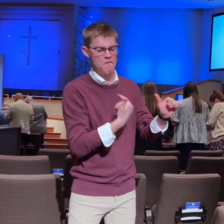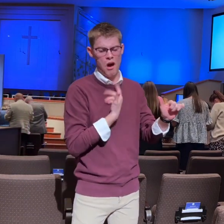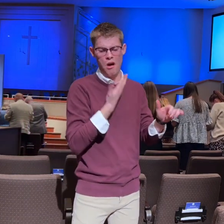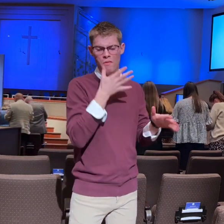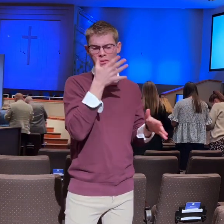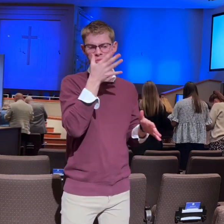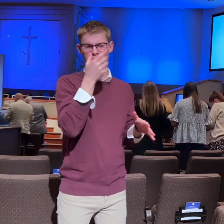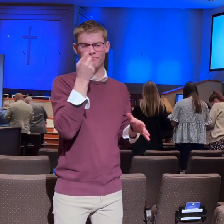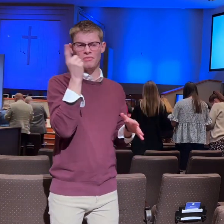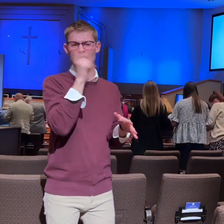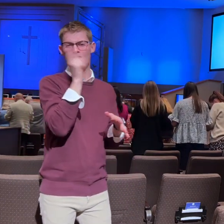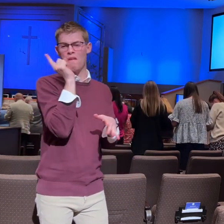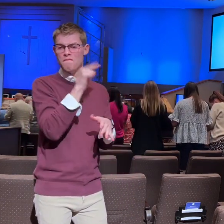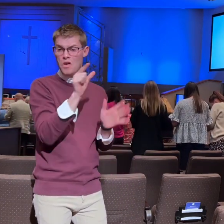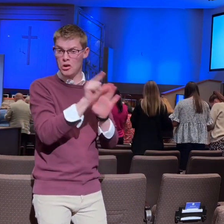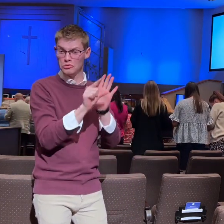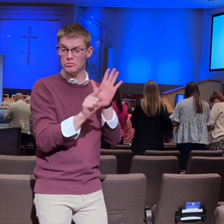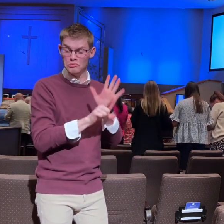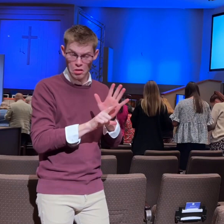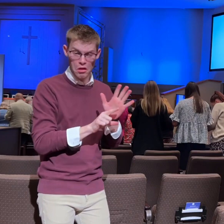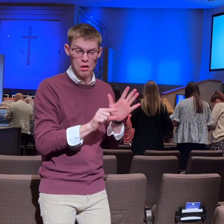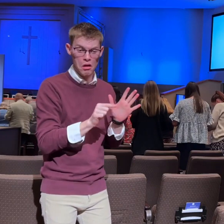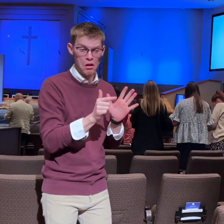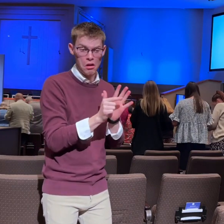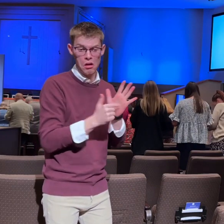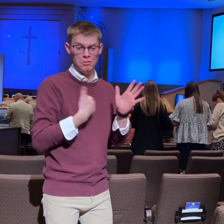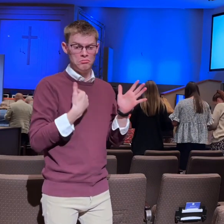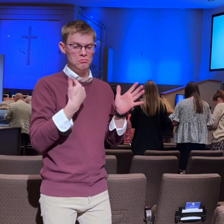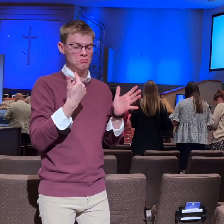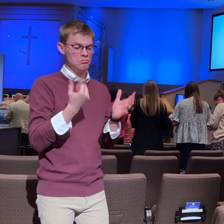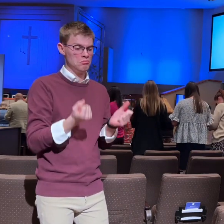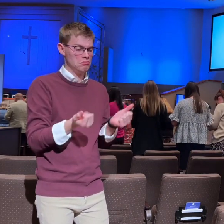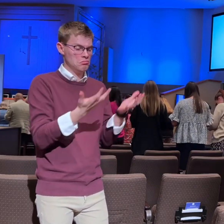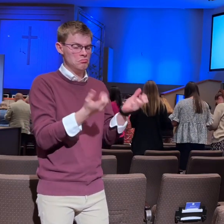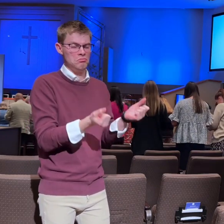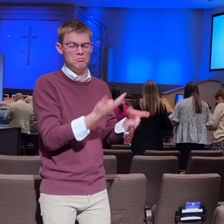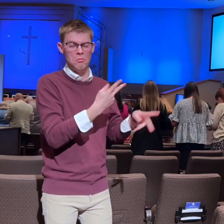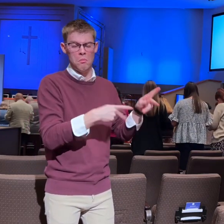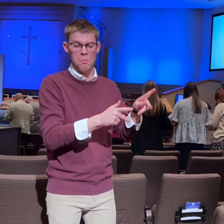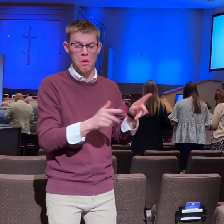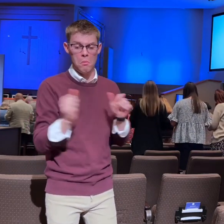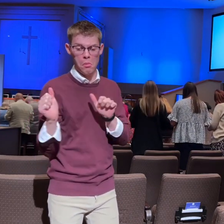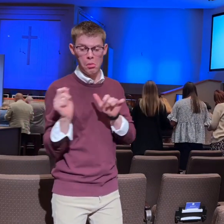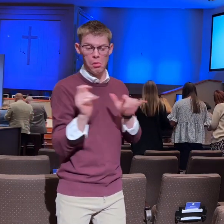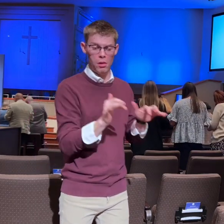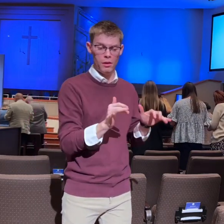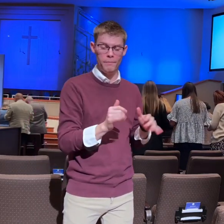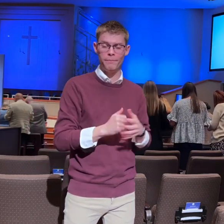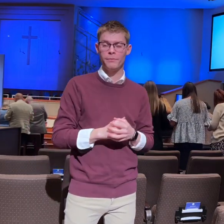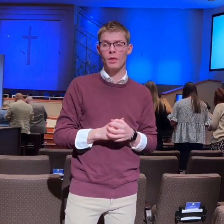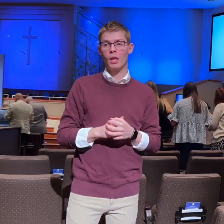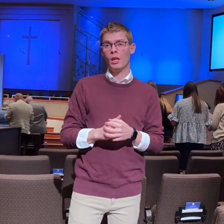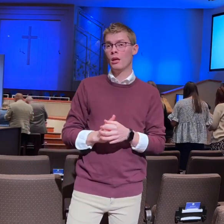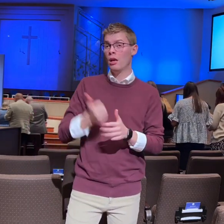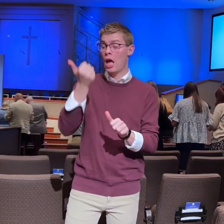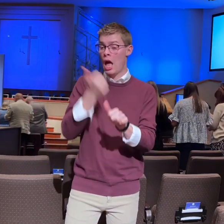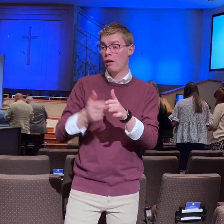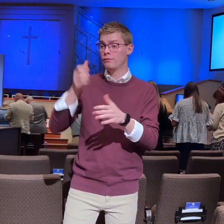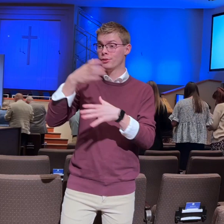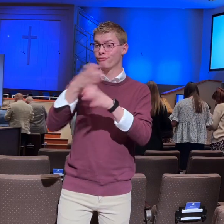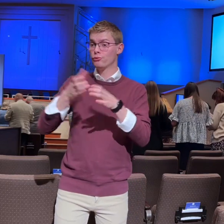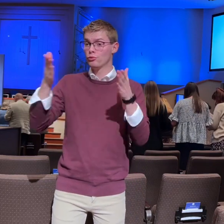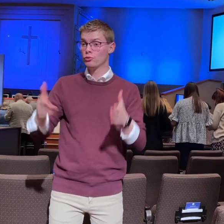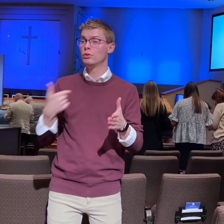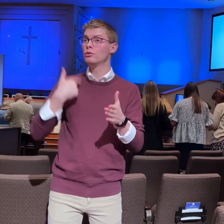thanksgiving of them which believe and know the truth. For every creature of God is good and nothing to be refused if it be received